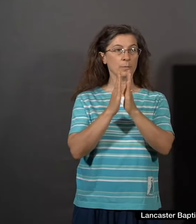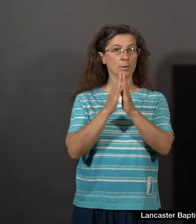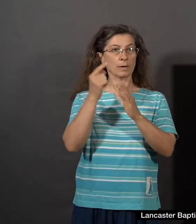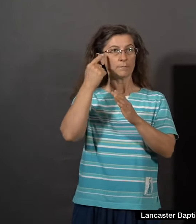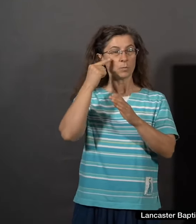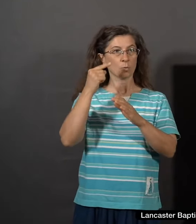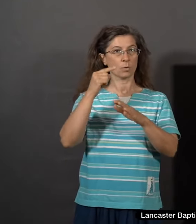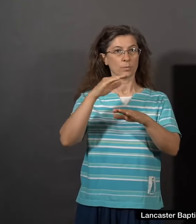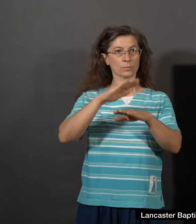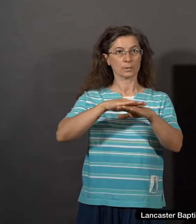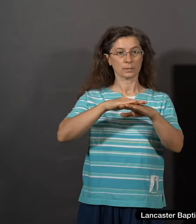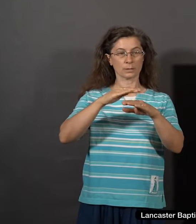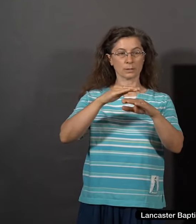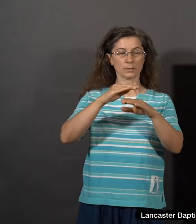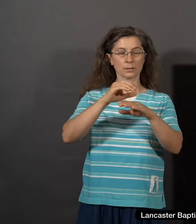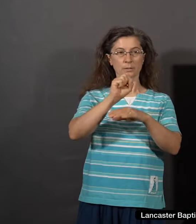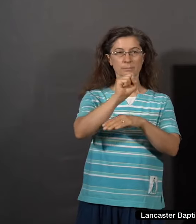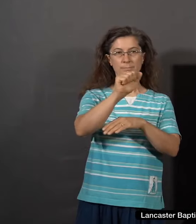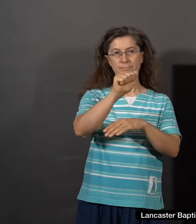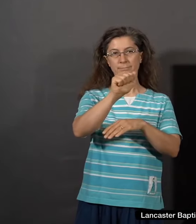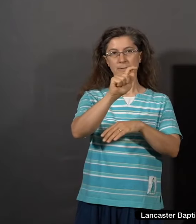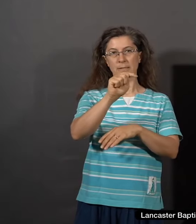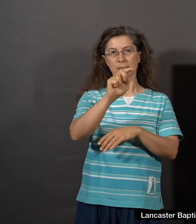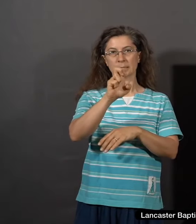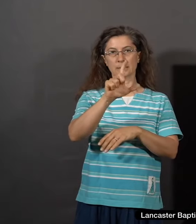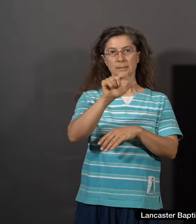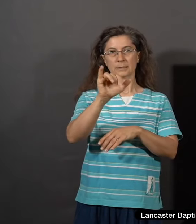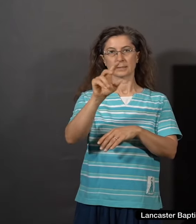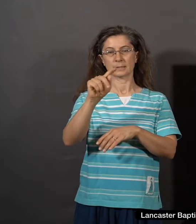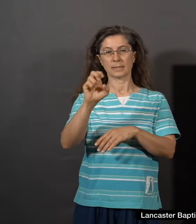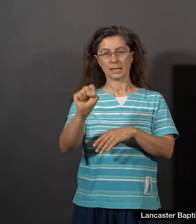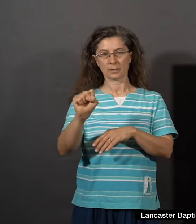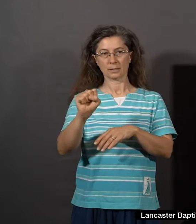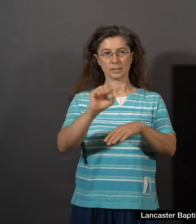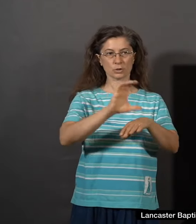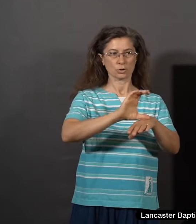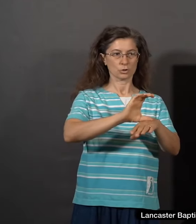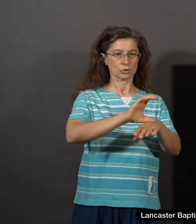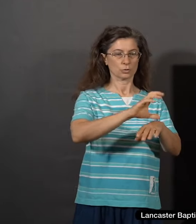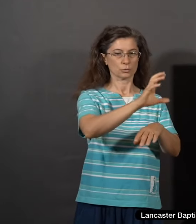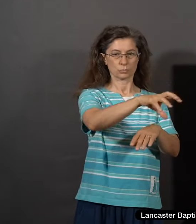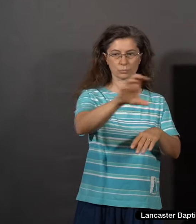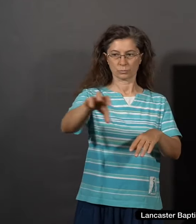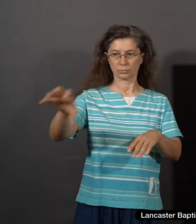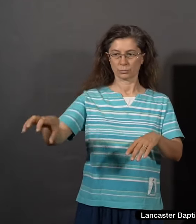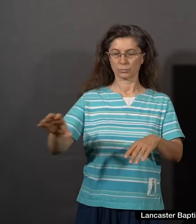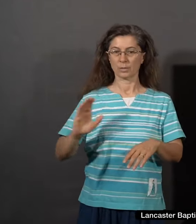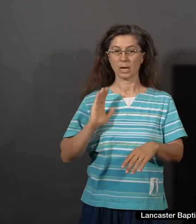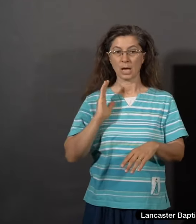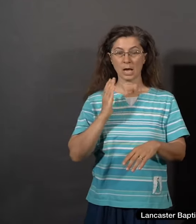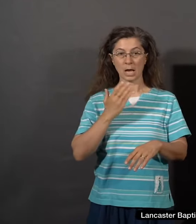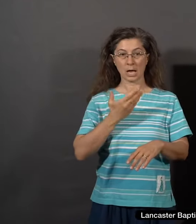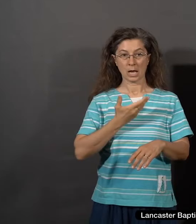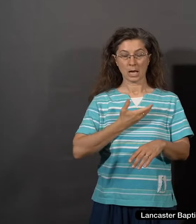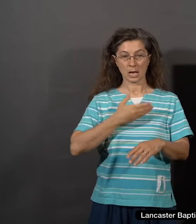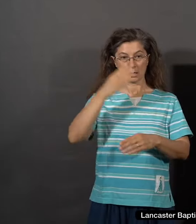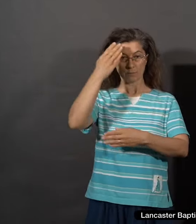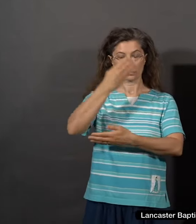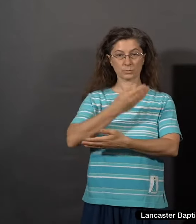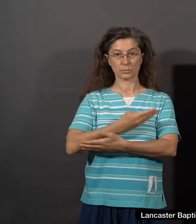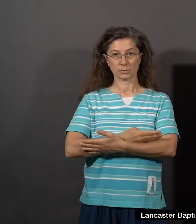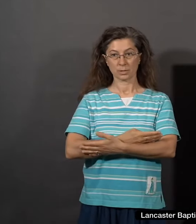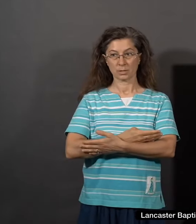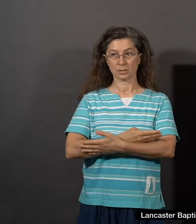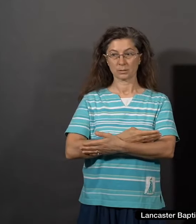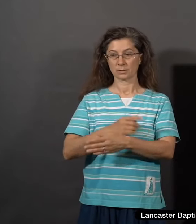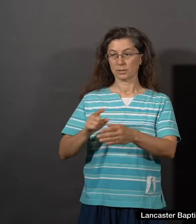ministries uh there's there's a lot of different churches being affected our son matthew is starting a church in fontana they lost their